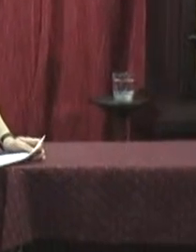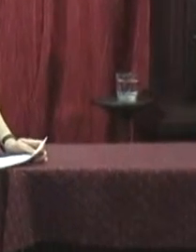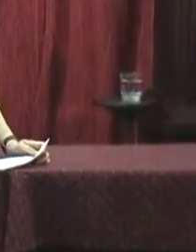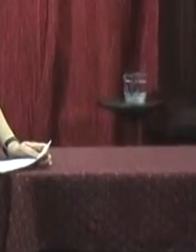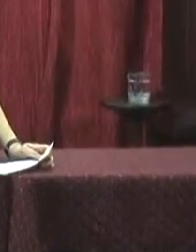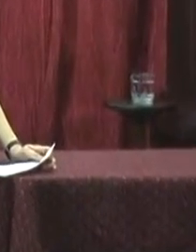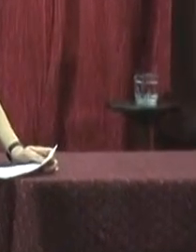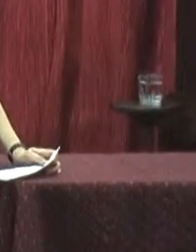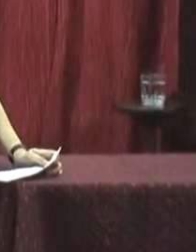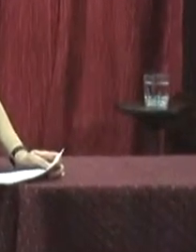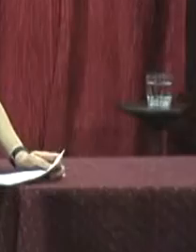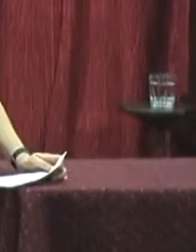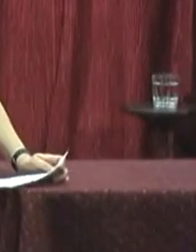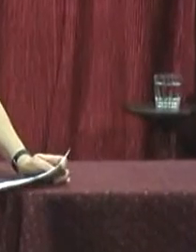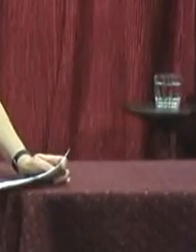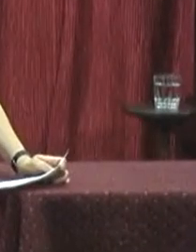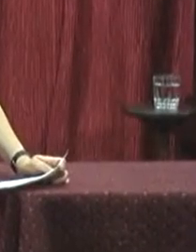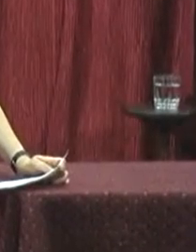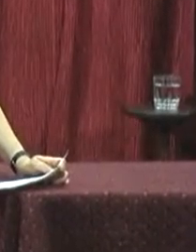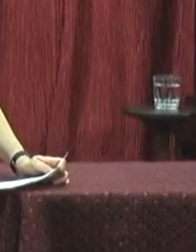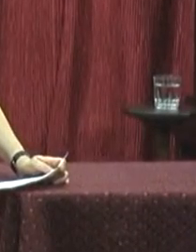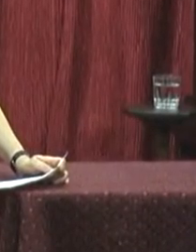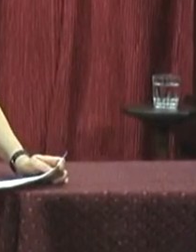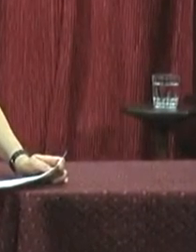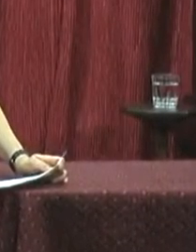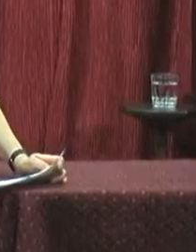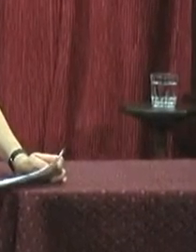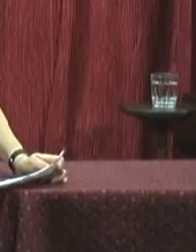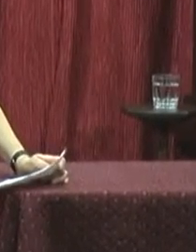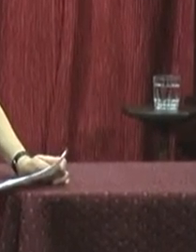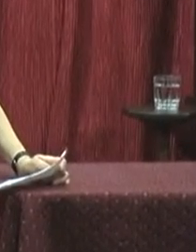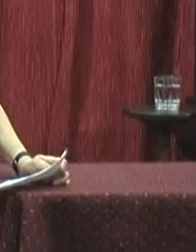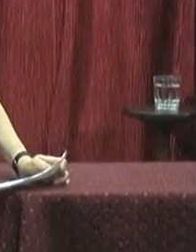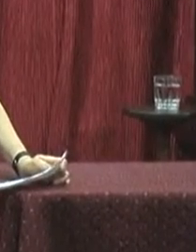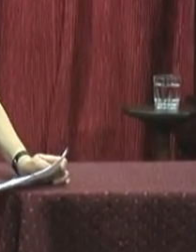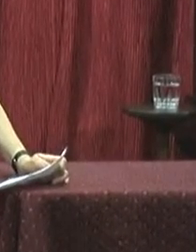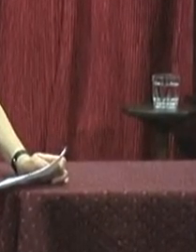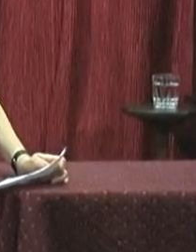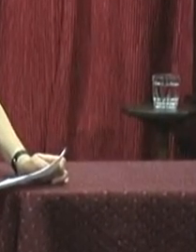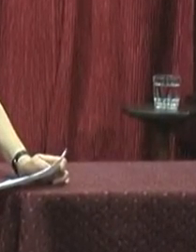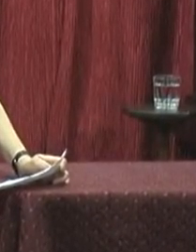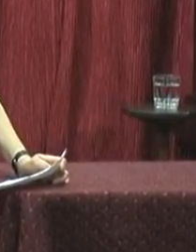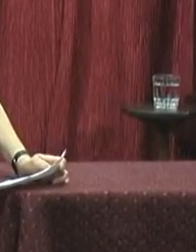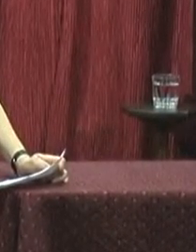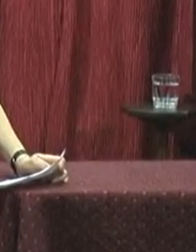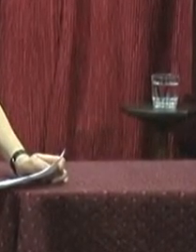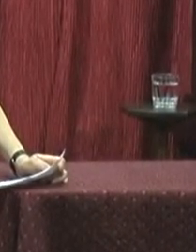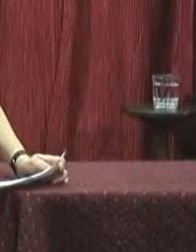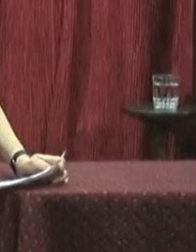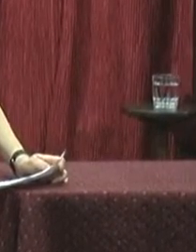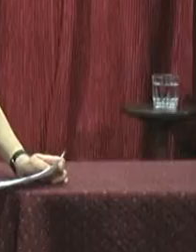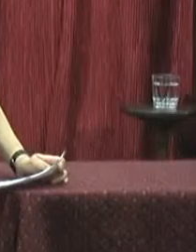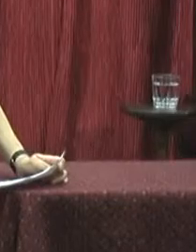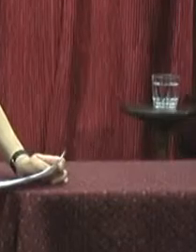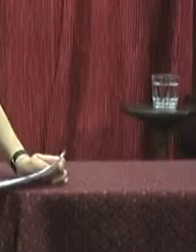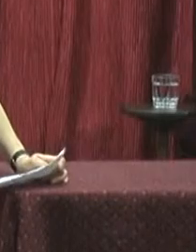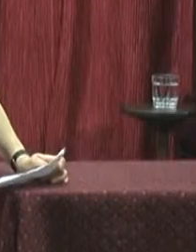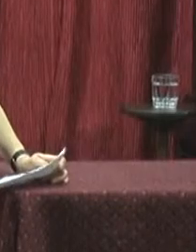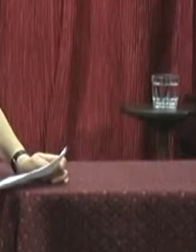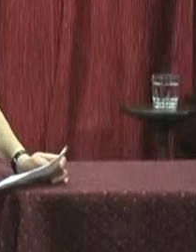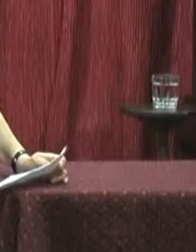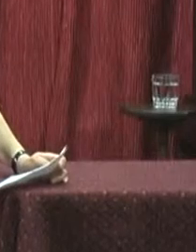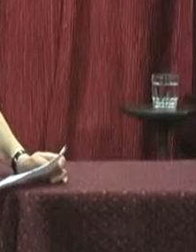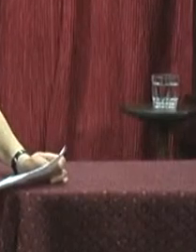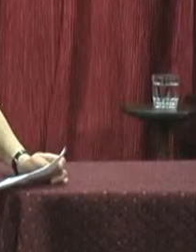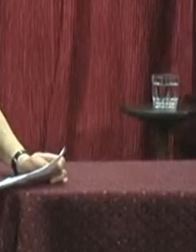There's one really big thing in my life that I'm the most thankful for. And through no choice of